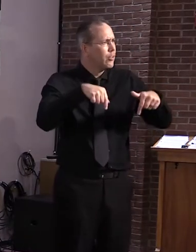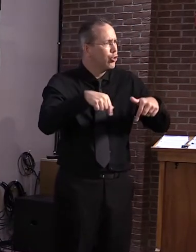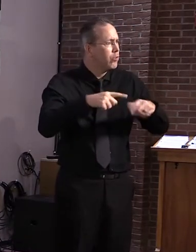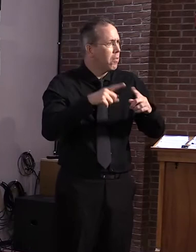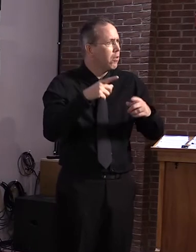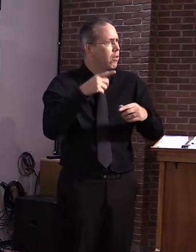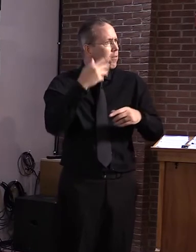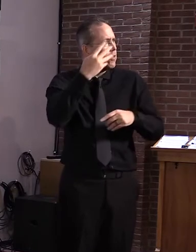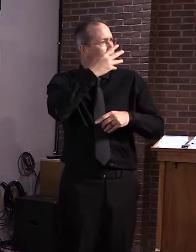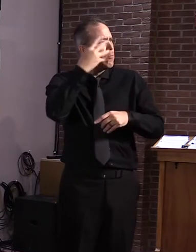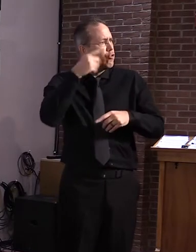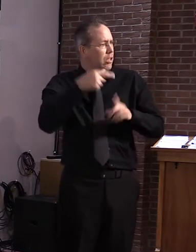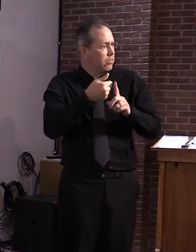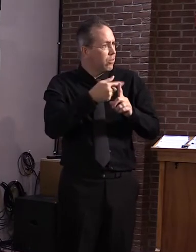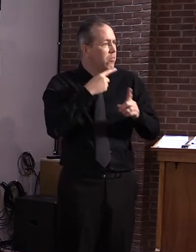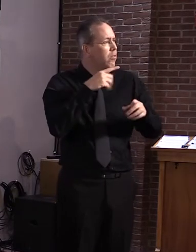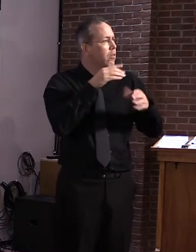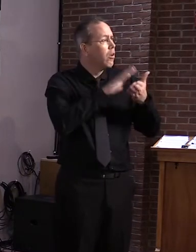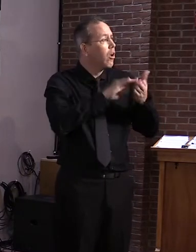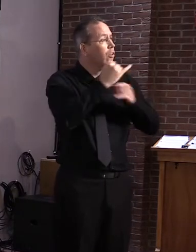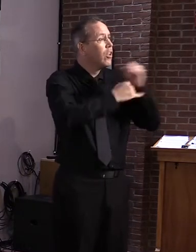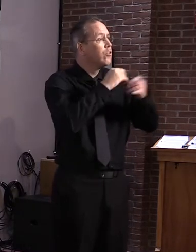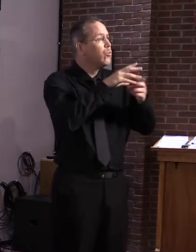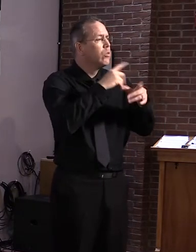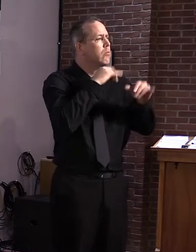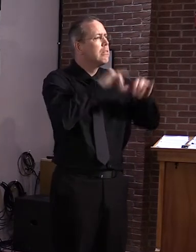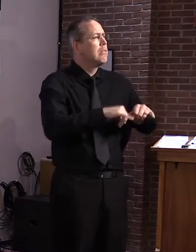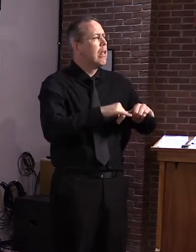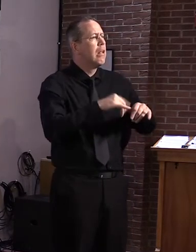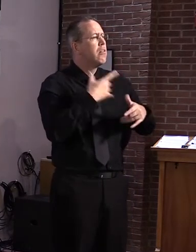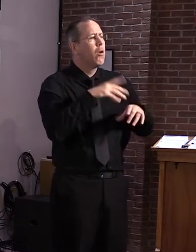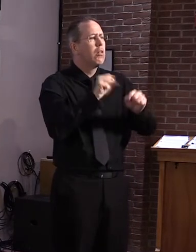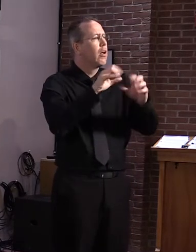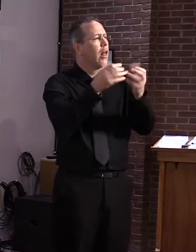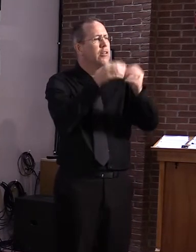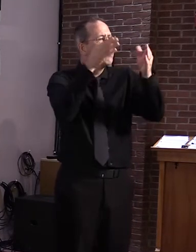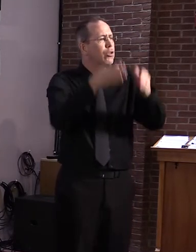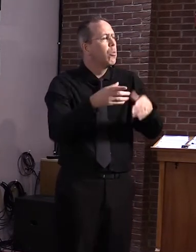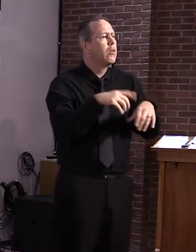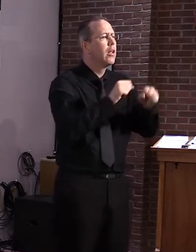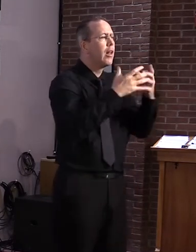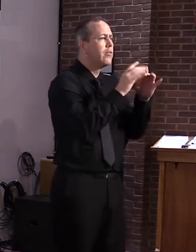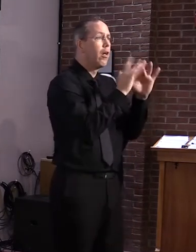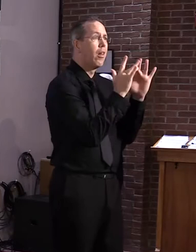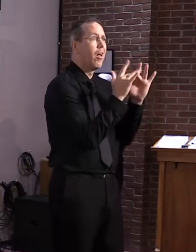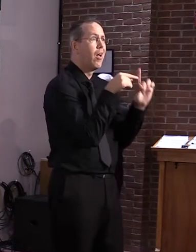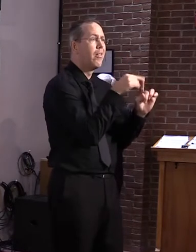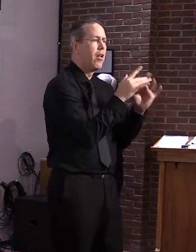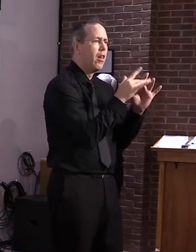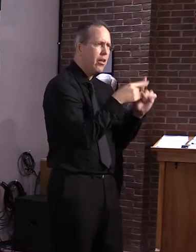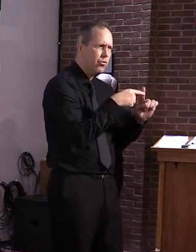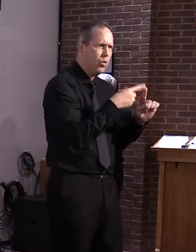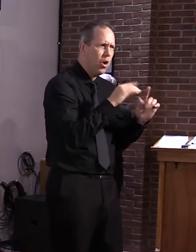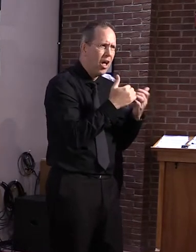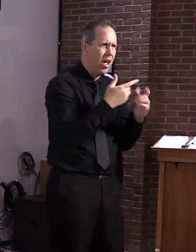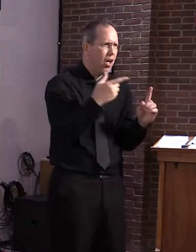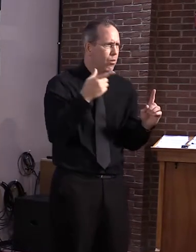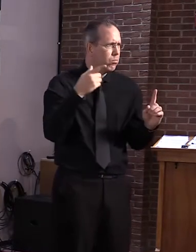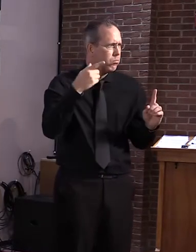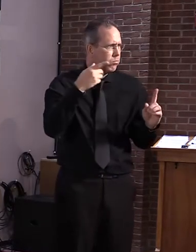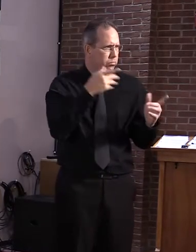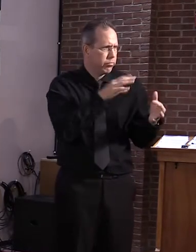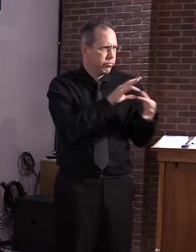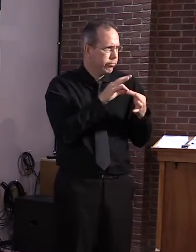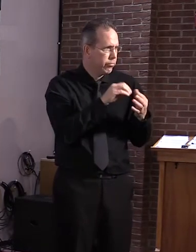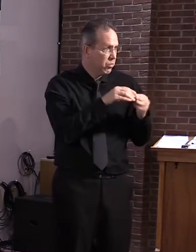completely online, they would not be authorized to live in the United States and continue their instruction with